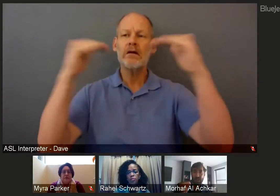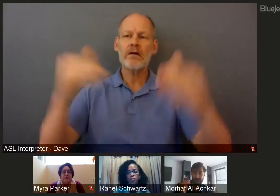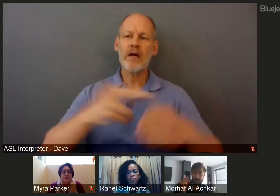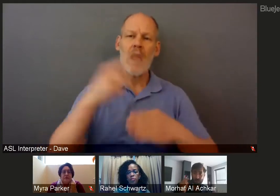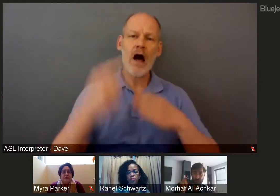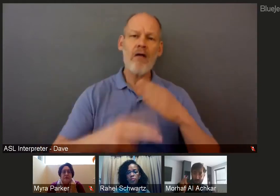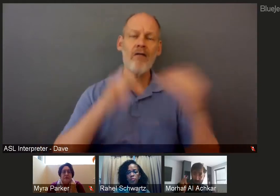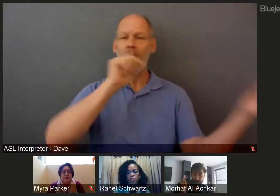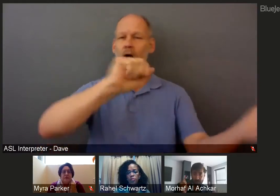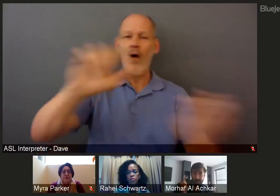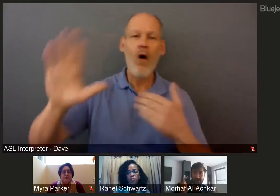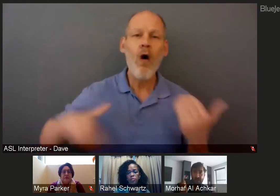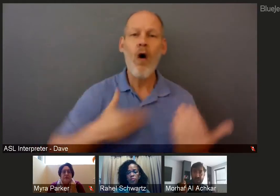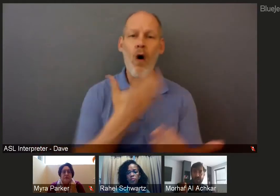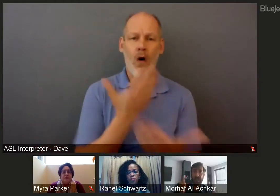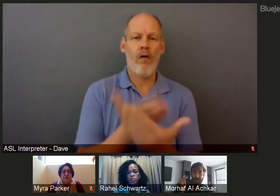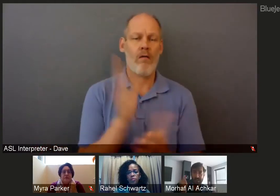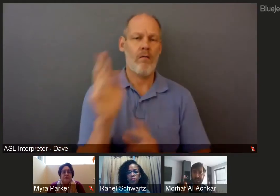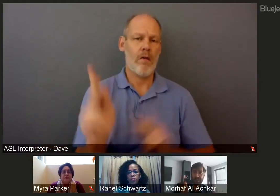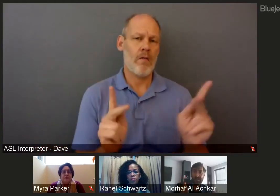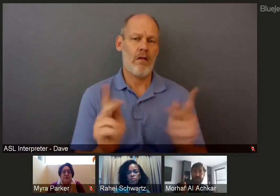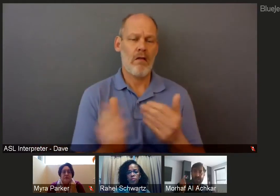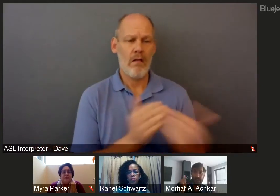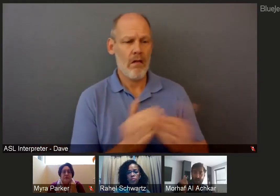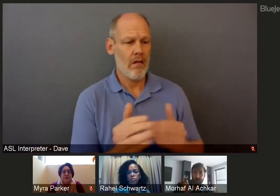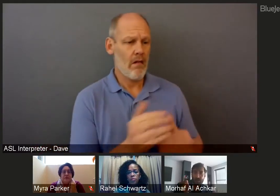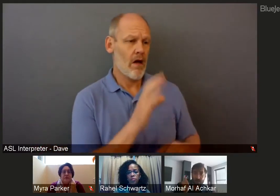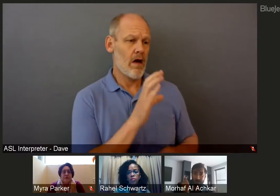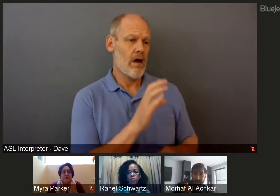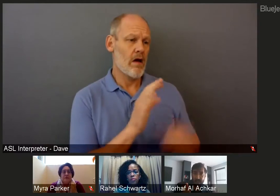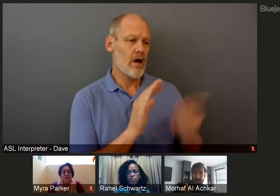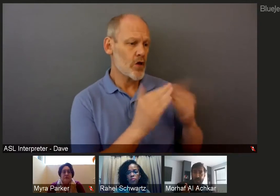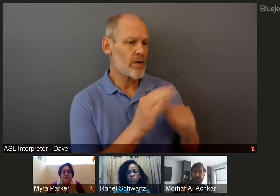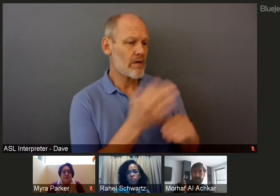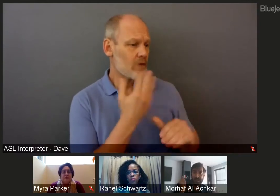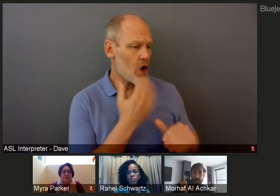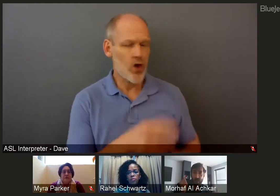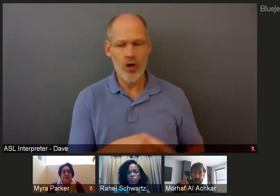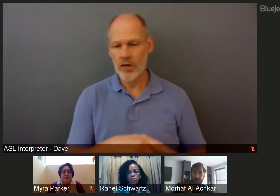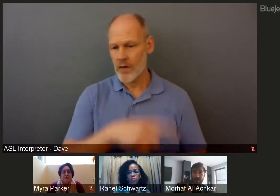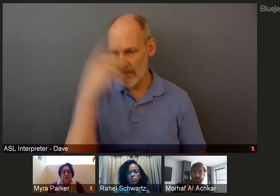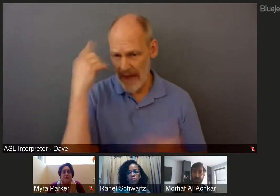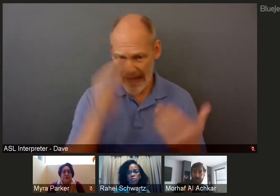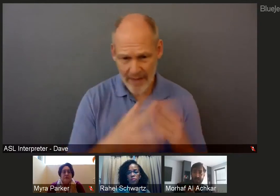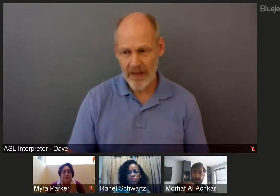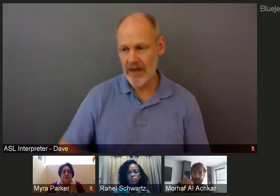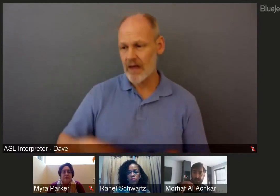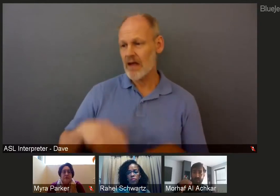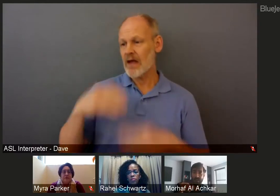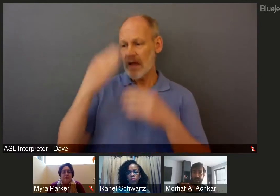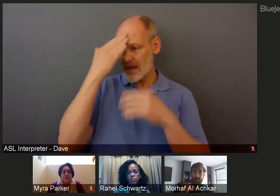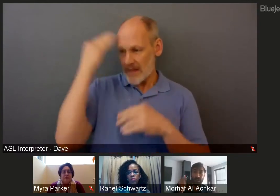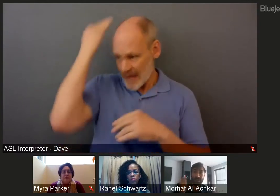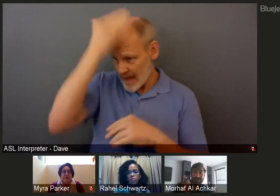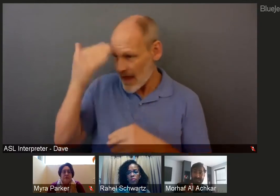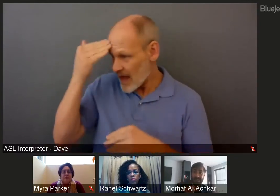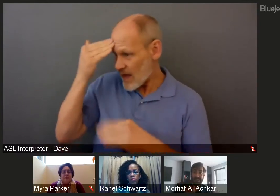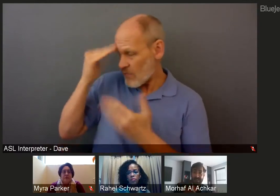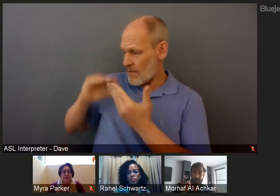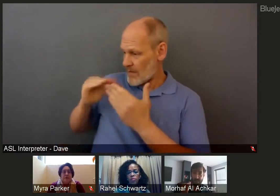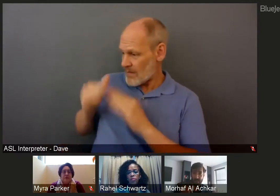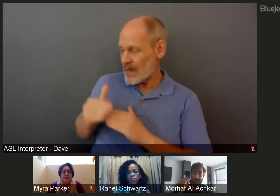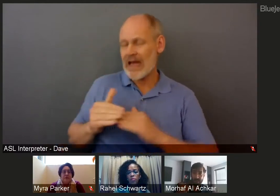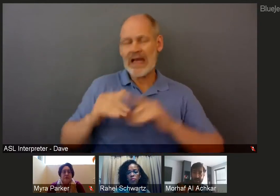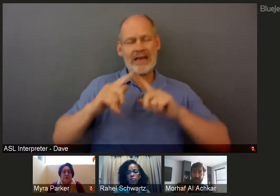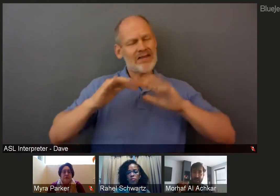heard, our community of color, the natives, our Black communities, our Arabic community, whether they're here, our